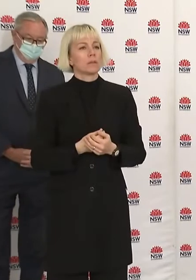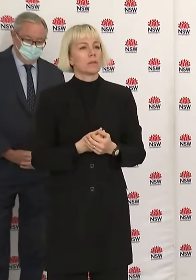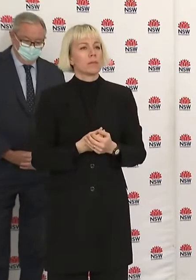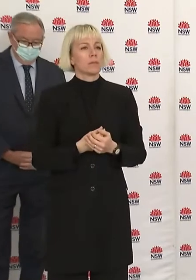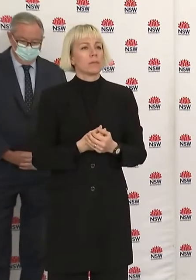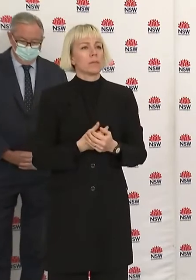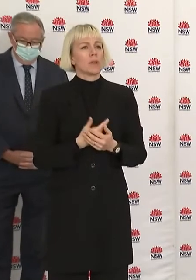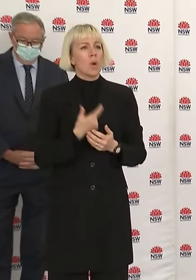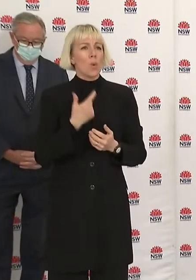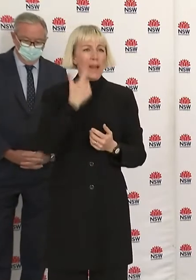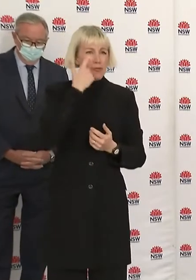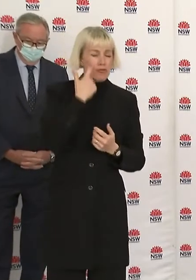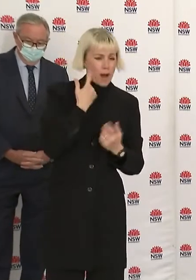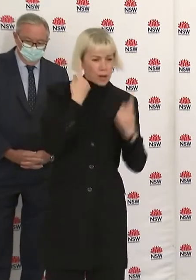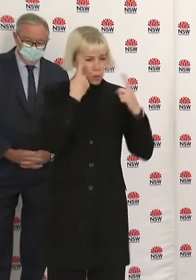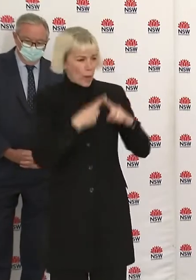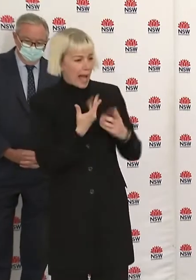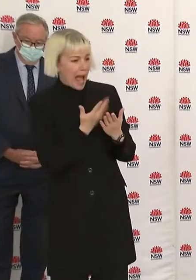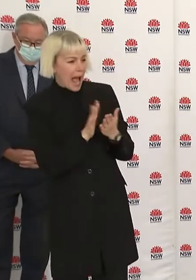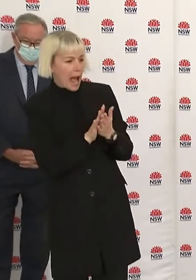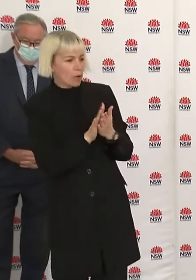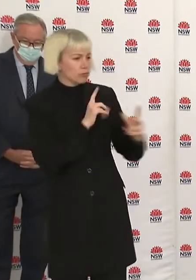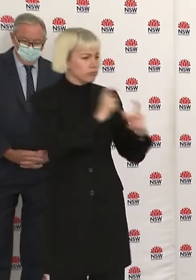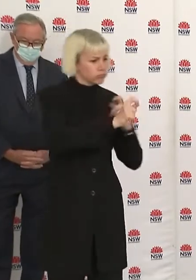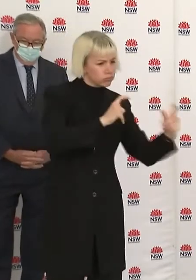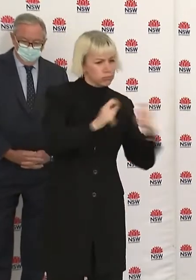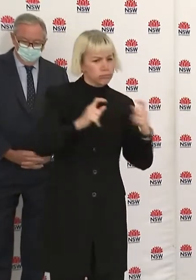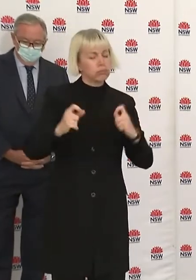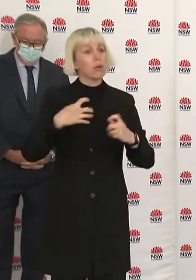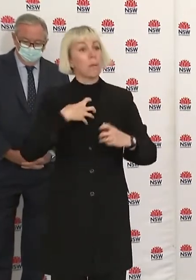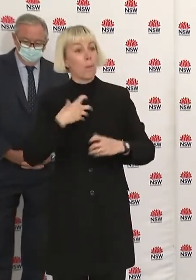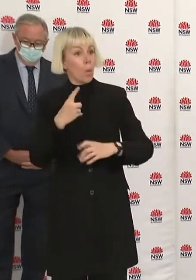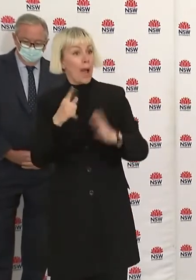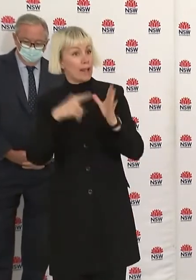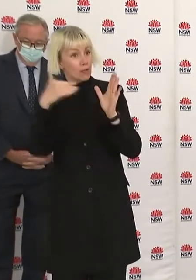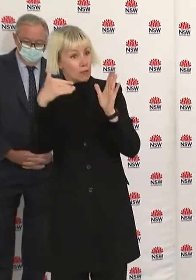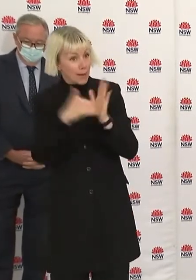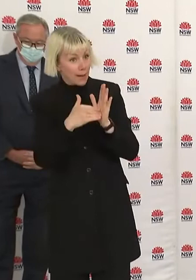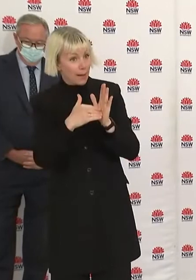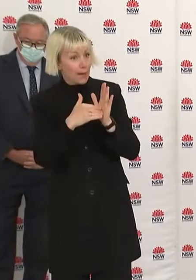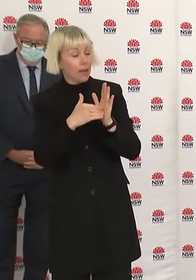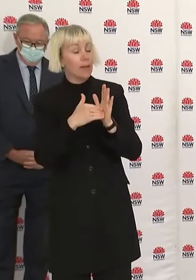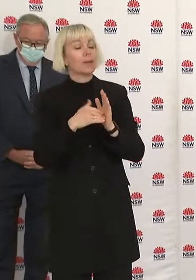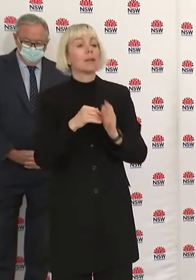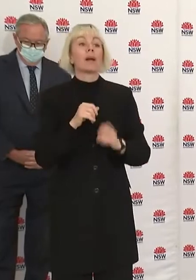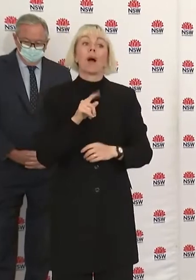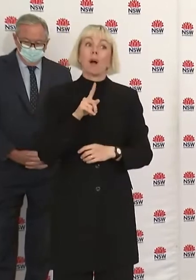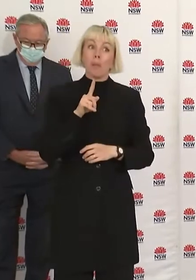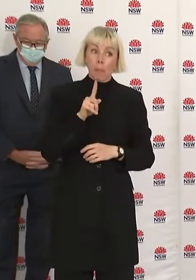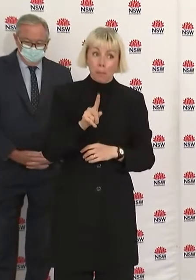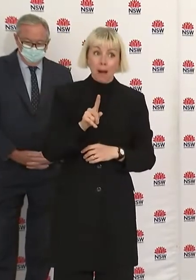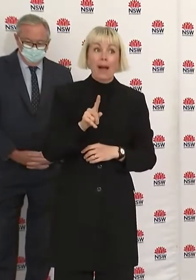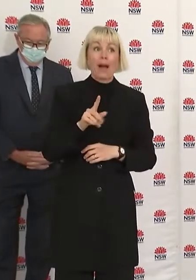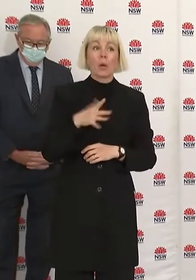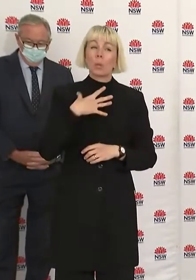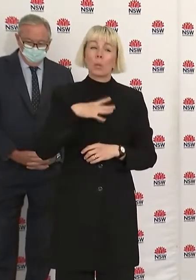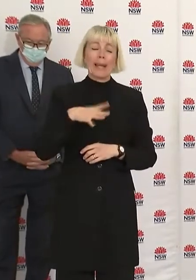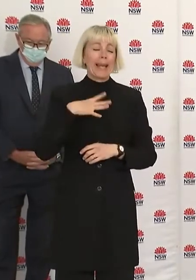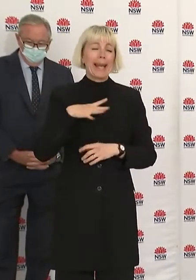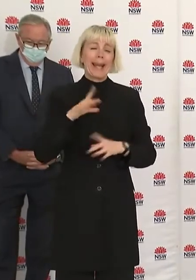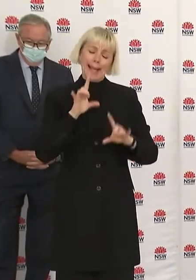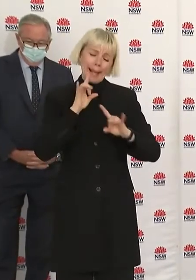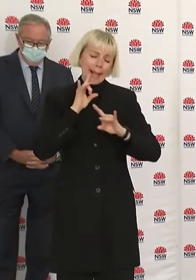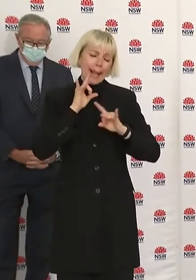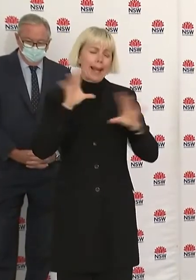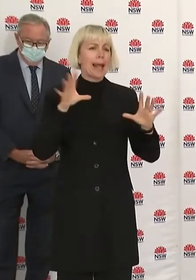use of AstraZeneca as much as possible. But we need clear messages around the nation on